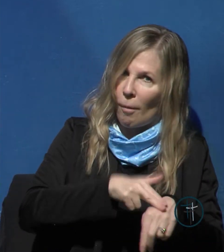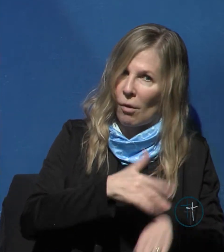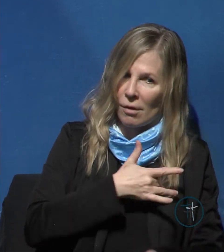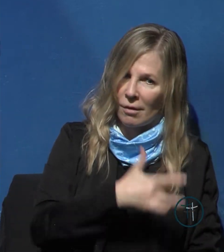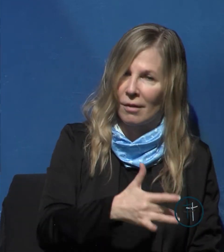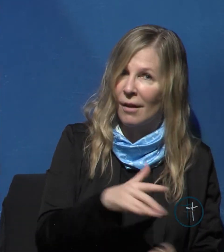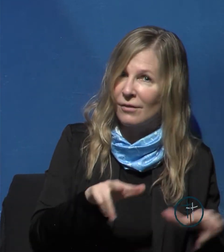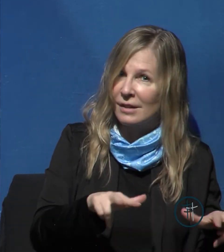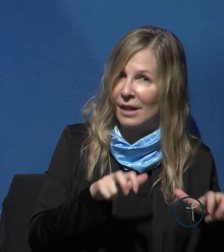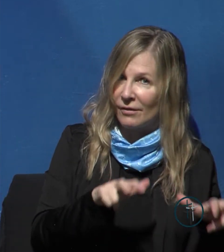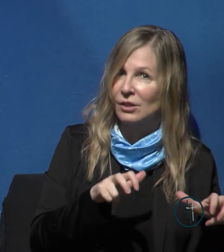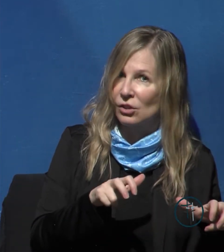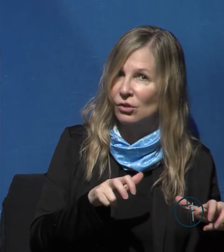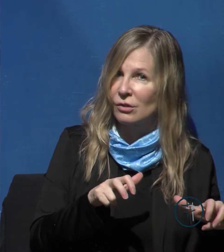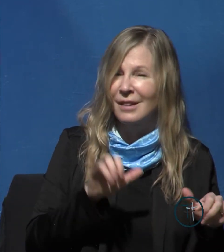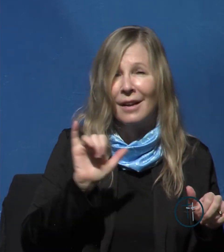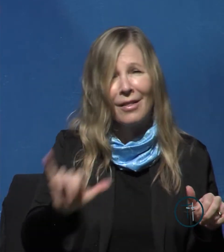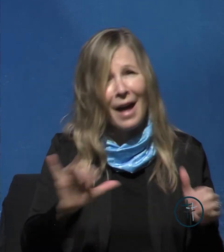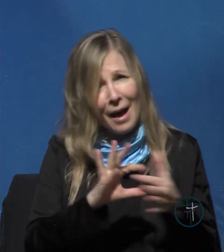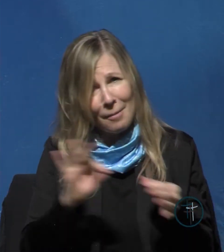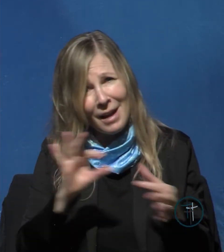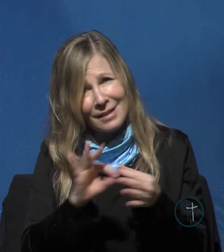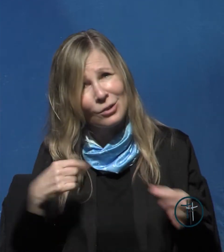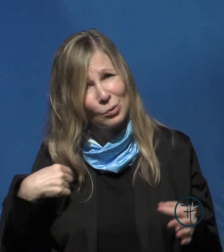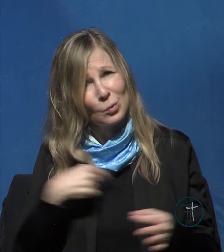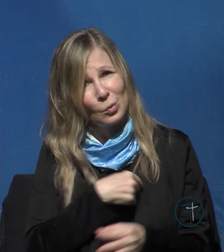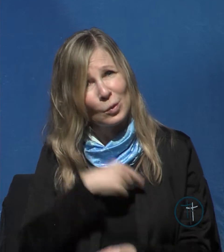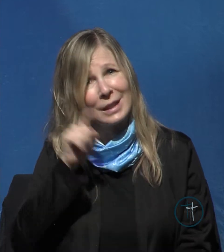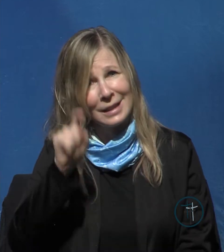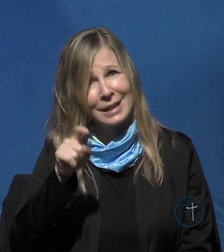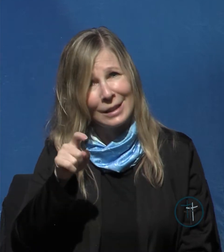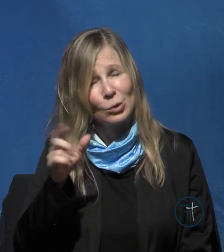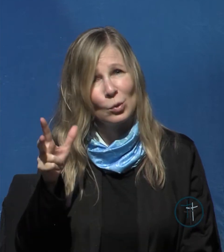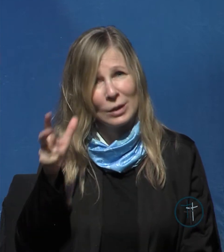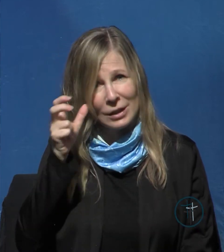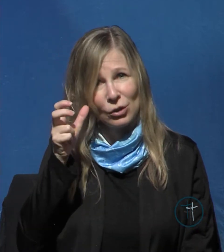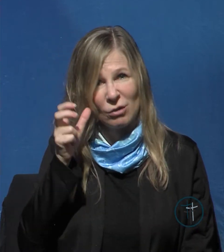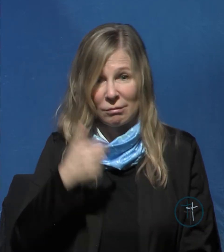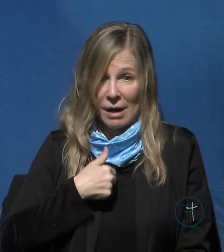And it's a message we need to hear. It's a message I need to hear.